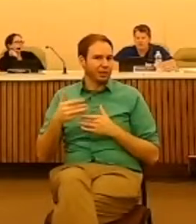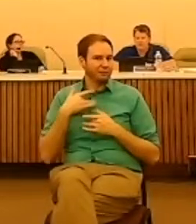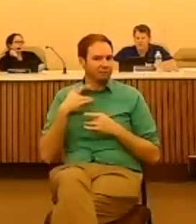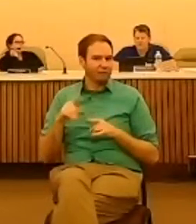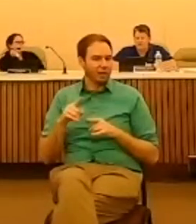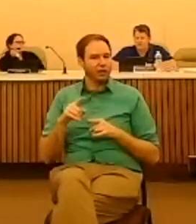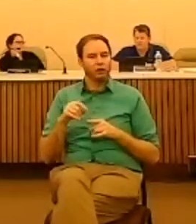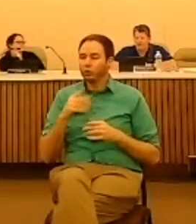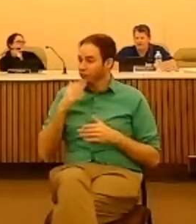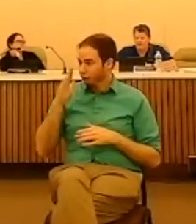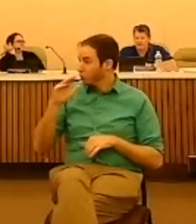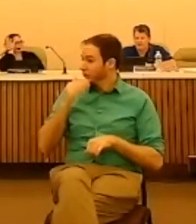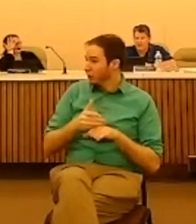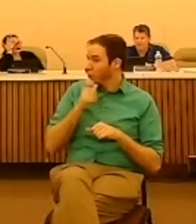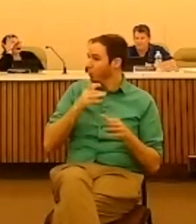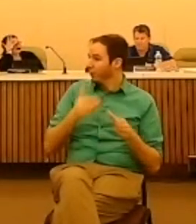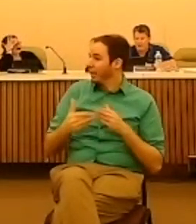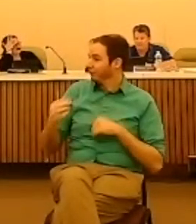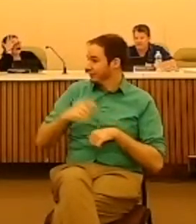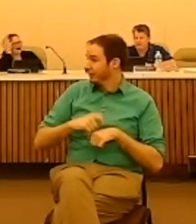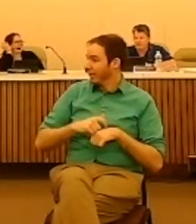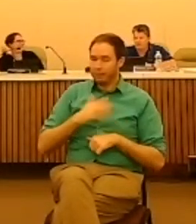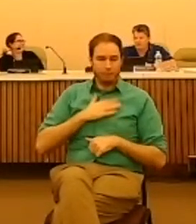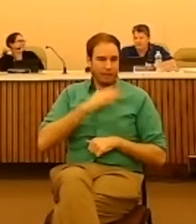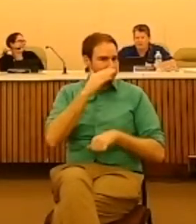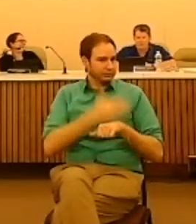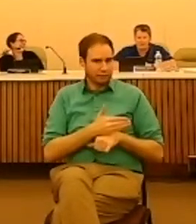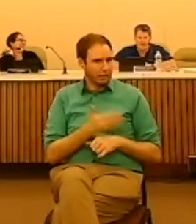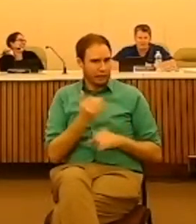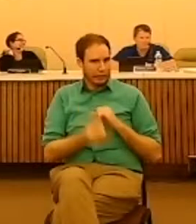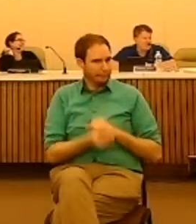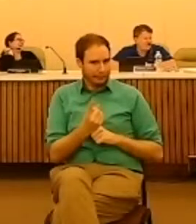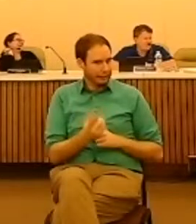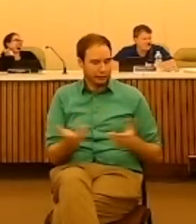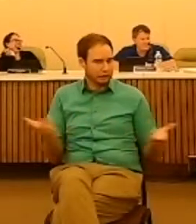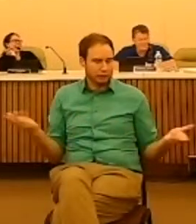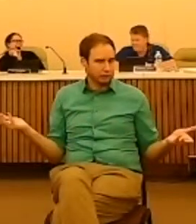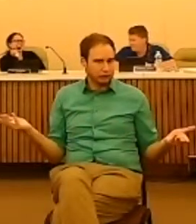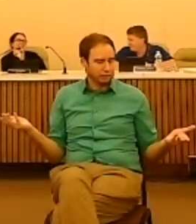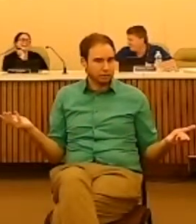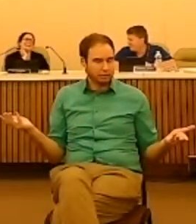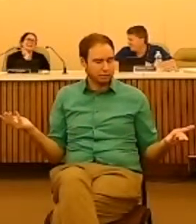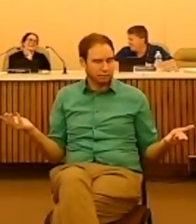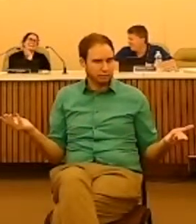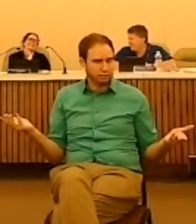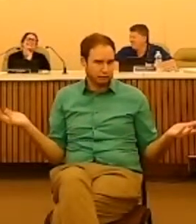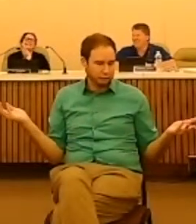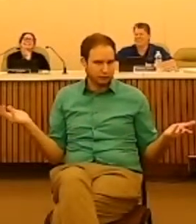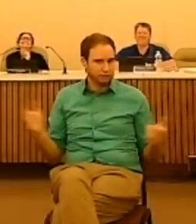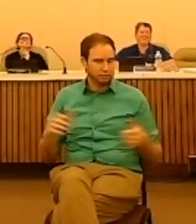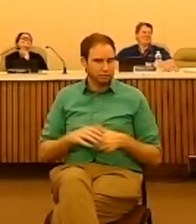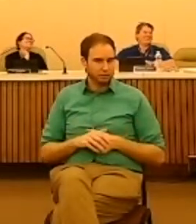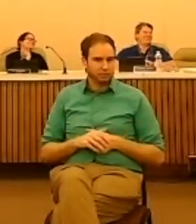good for your son who plans things ahead. My son, wait till the last minute.